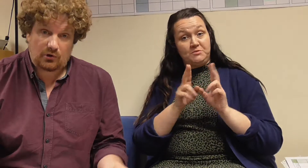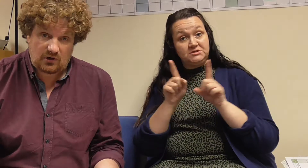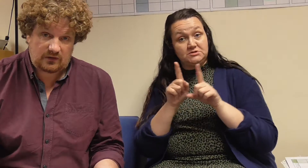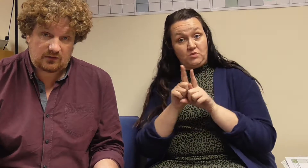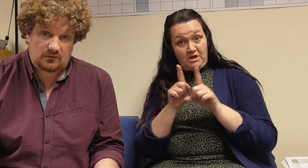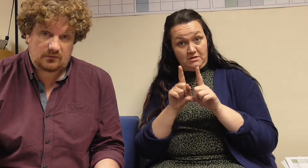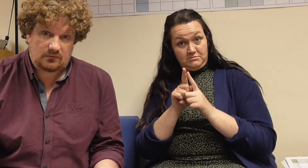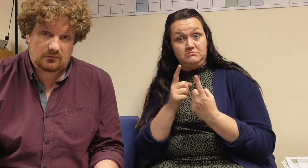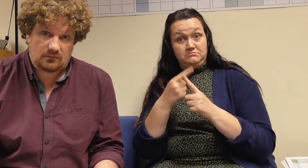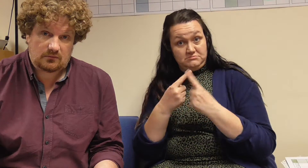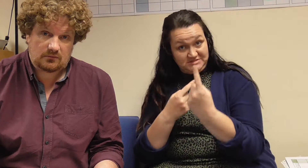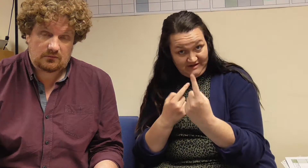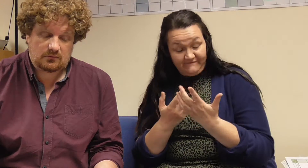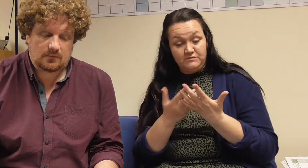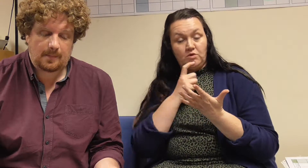discuss your progress,